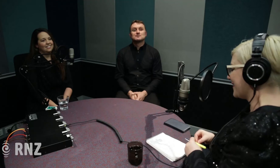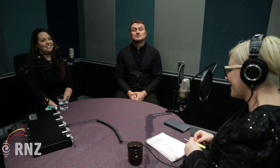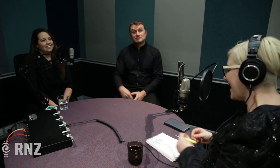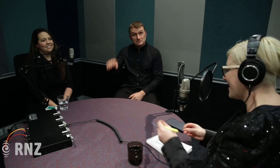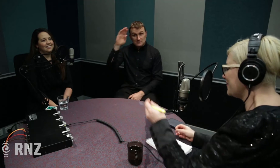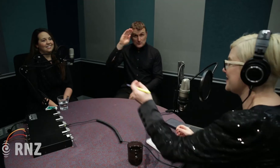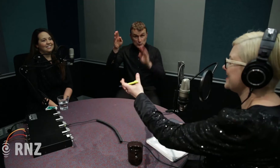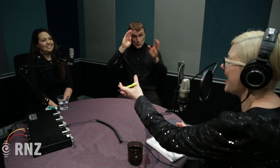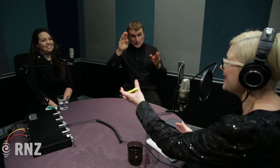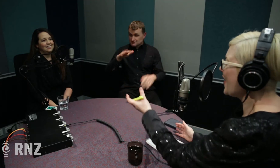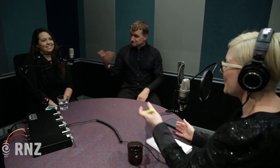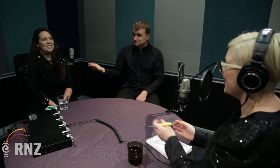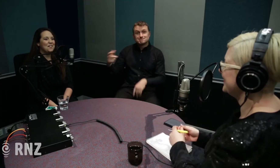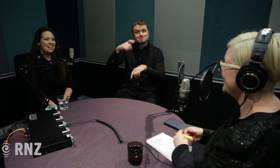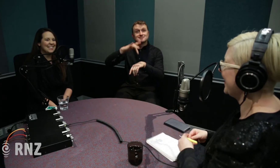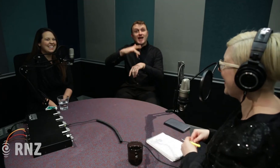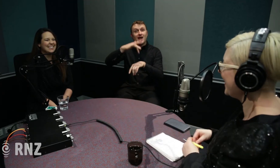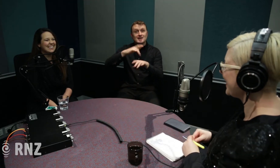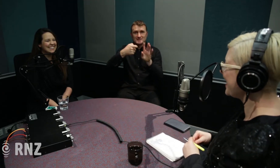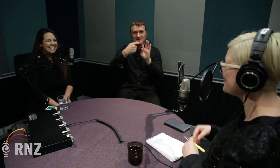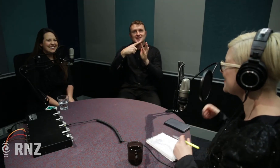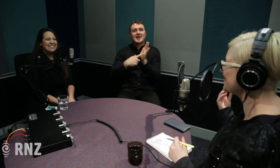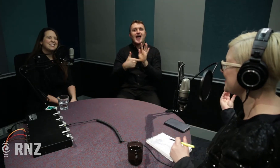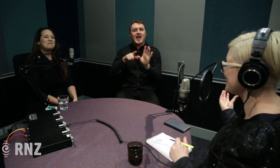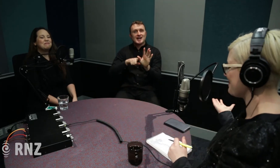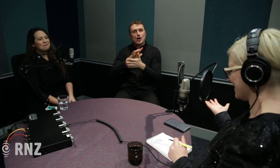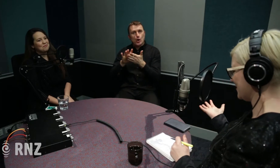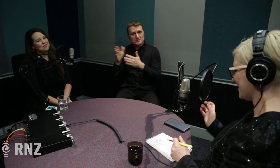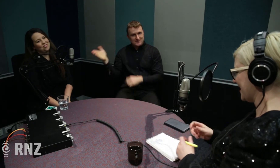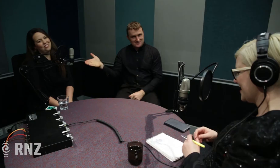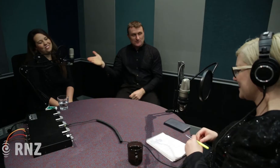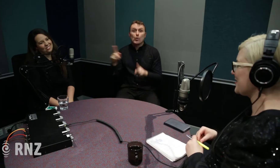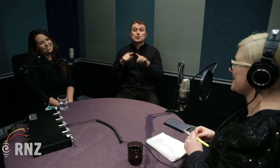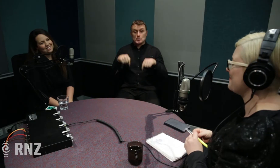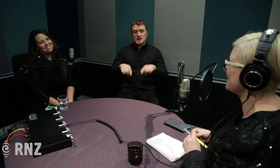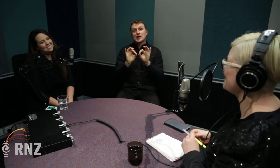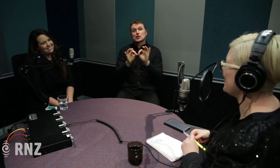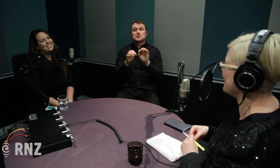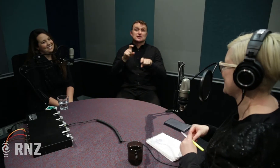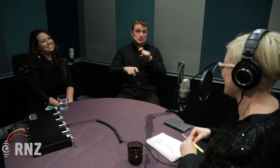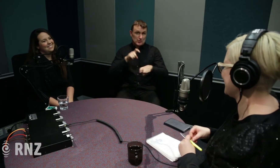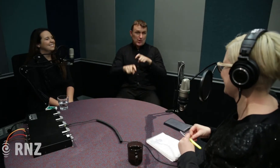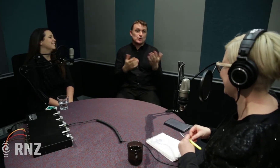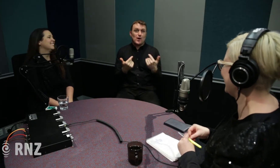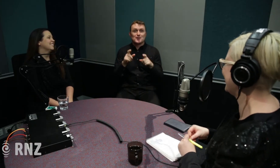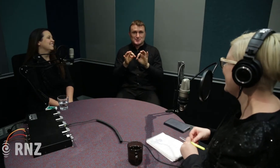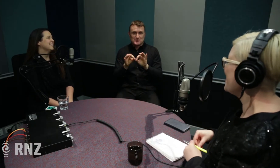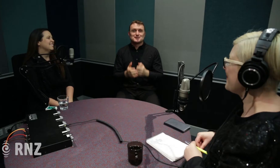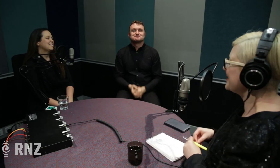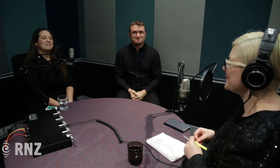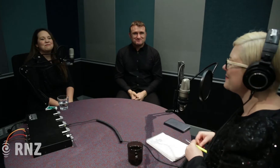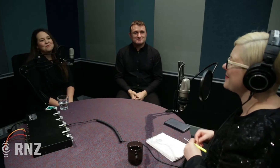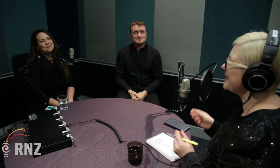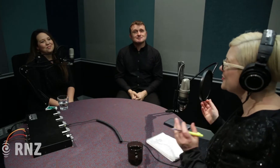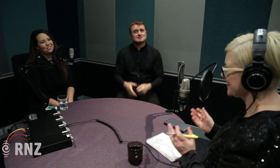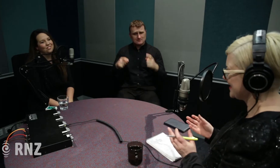Kia ora, Kelly Hodgins. Hello. Hi. Hi, and I'm also joined today by interpreter Scott Hamilton. Welcome, Scott. We